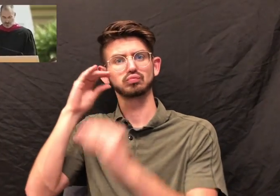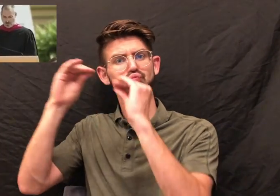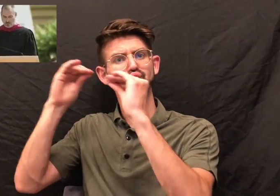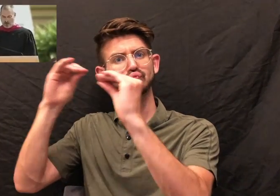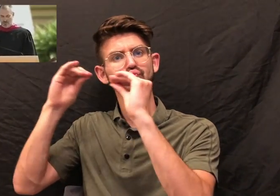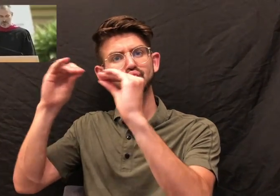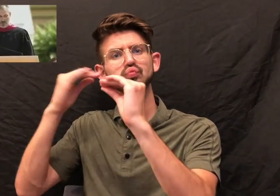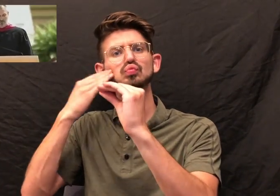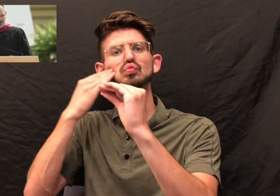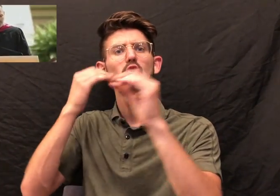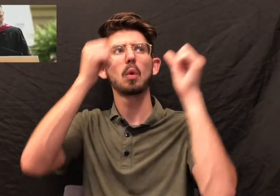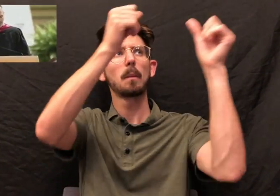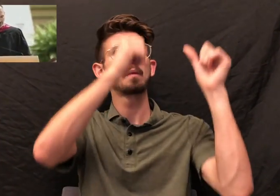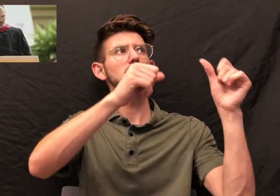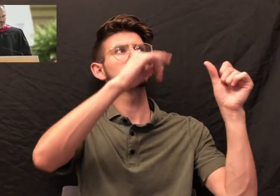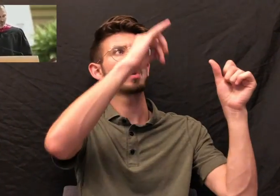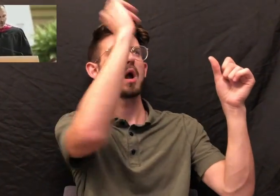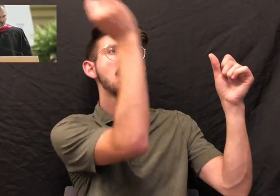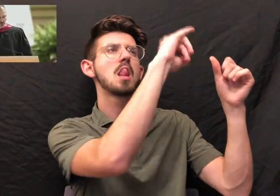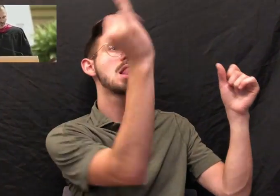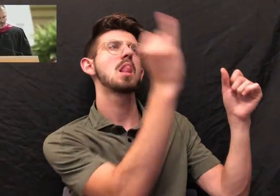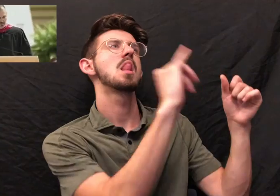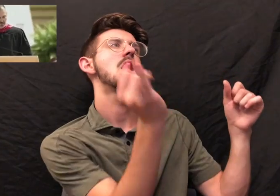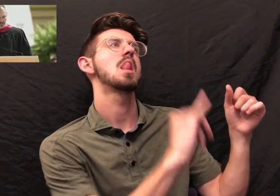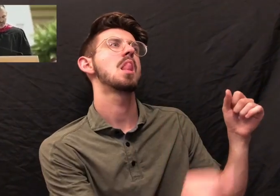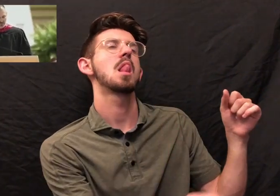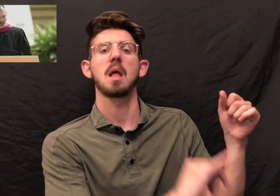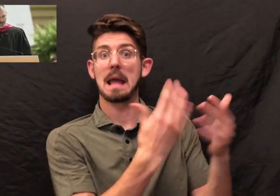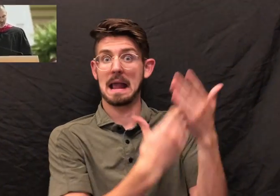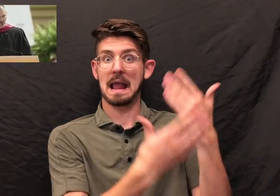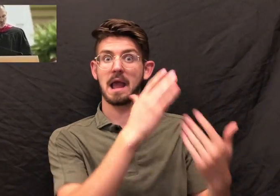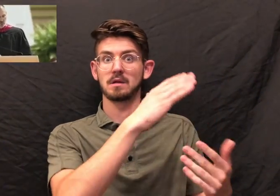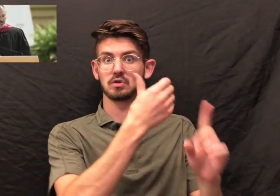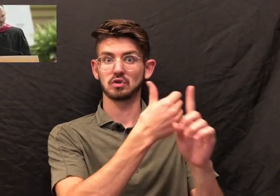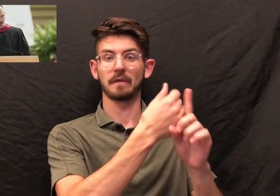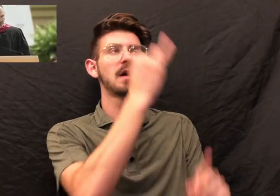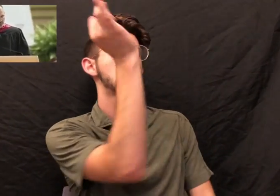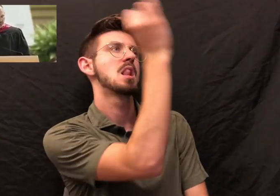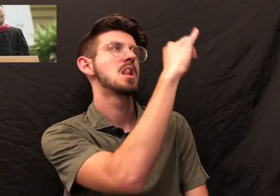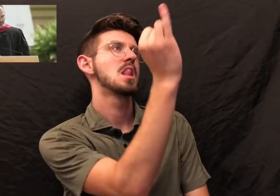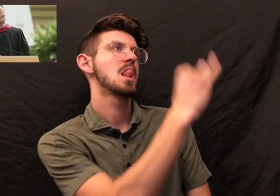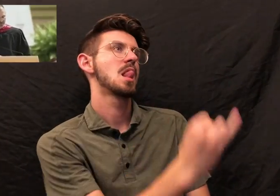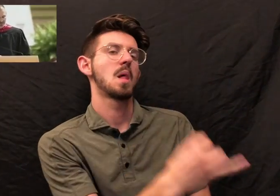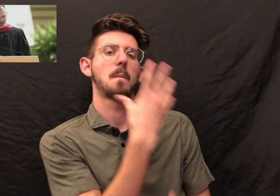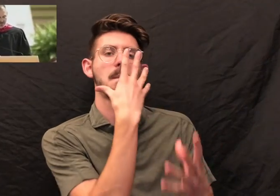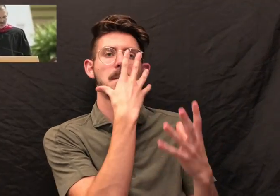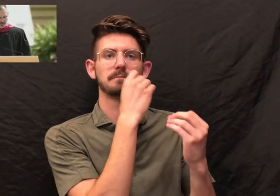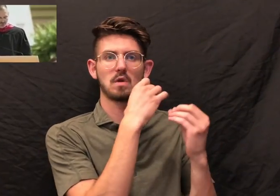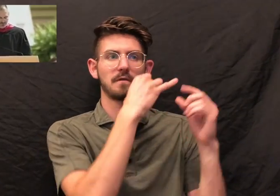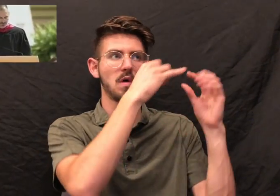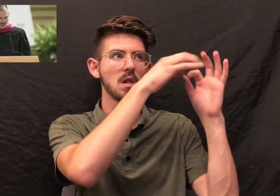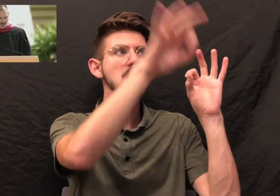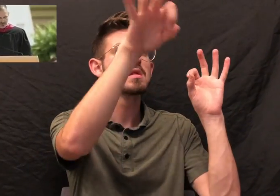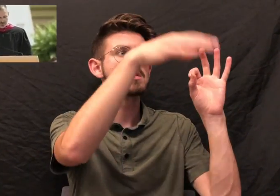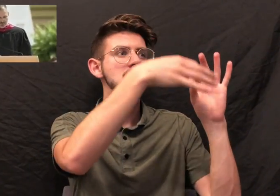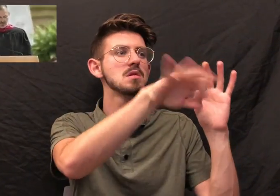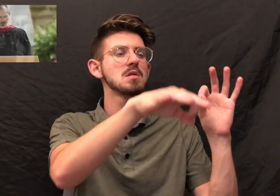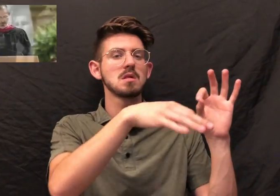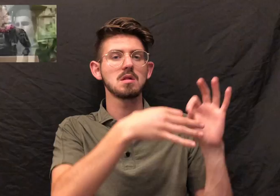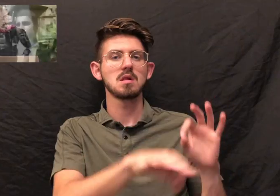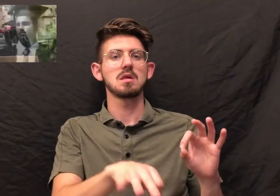label on every drawer was beautifully hand calligraphed. Because I had dropped out and didn't have to take the normal